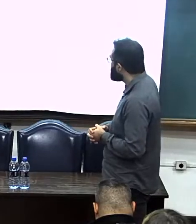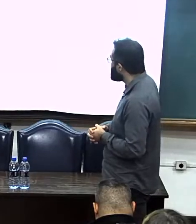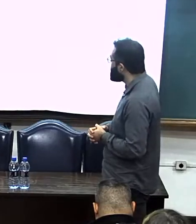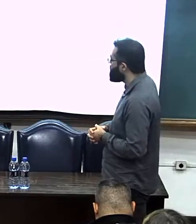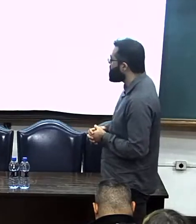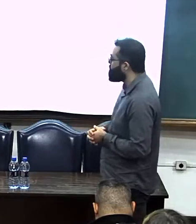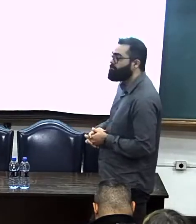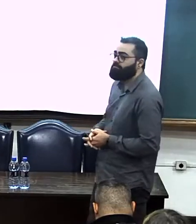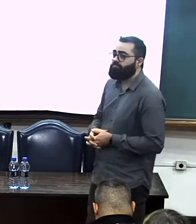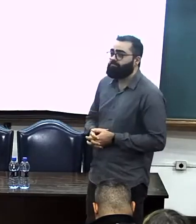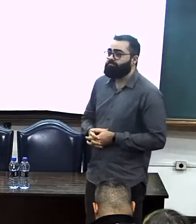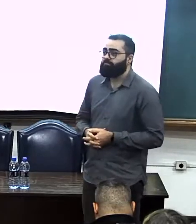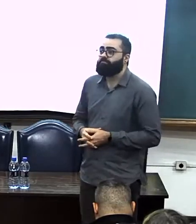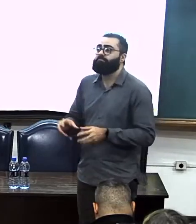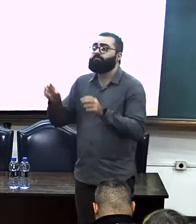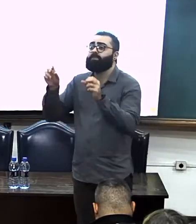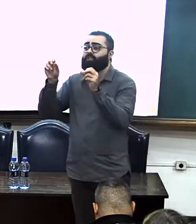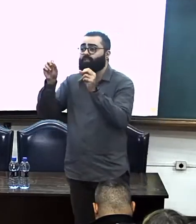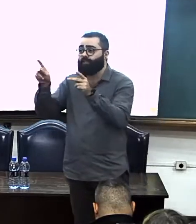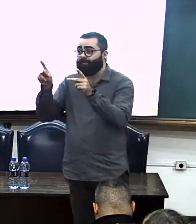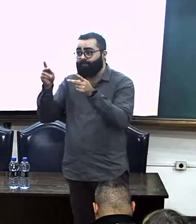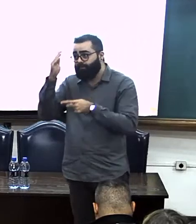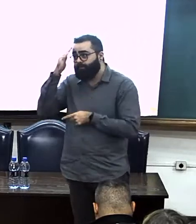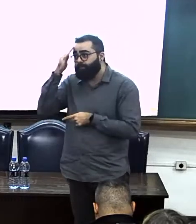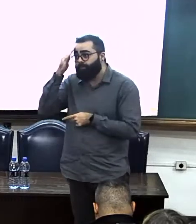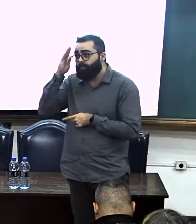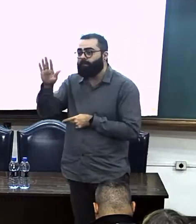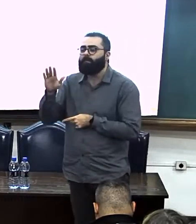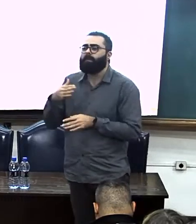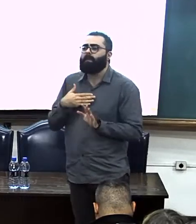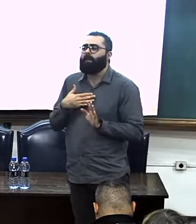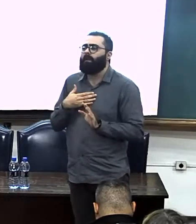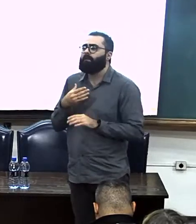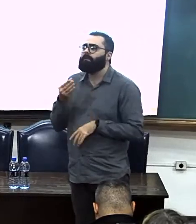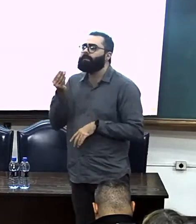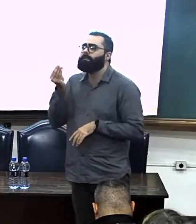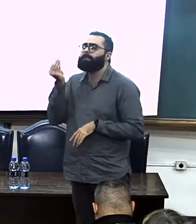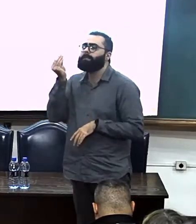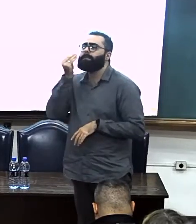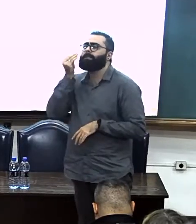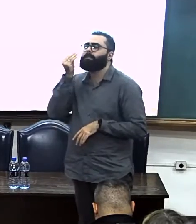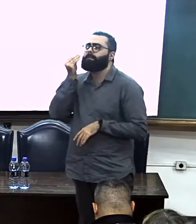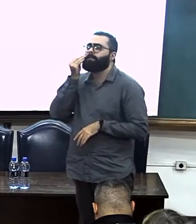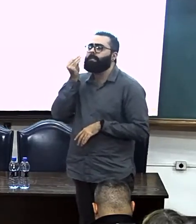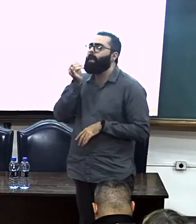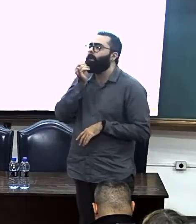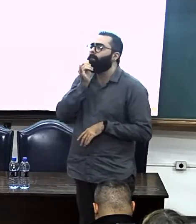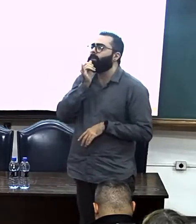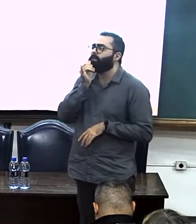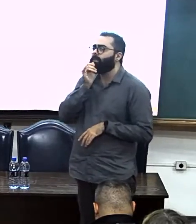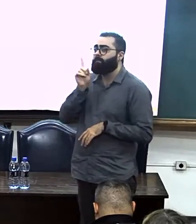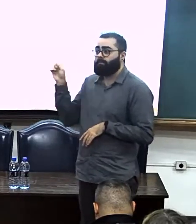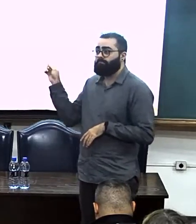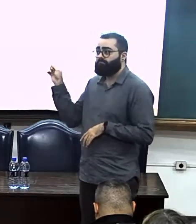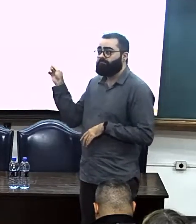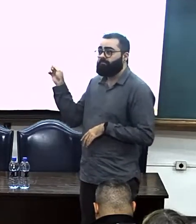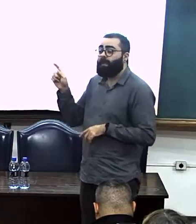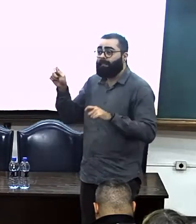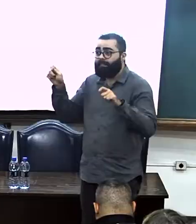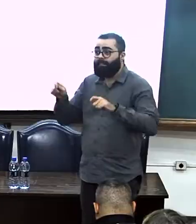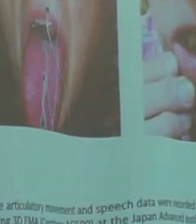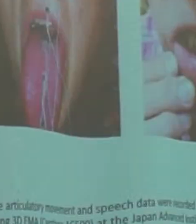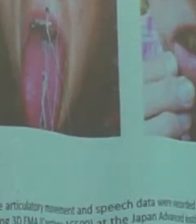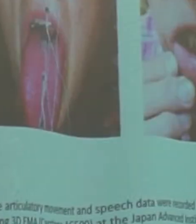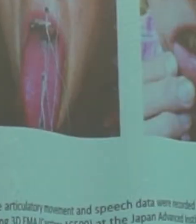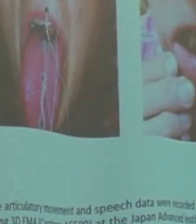Okay. So I'm going to try to hurry a little bit. So this is one way to look at